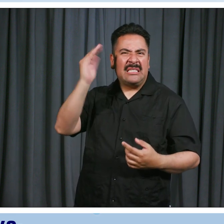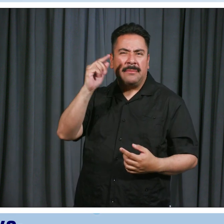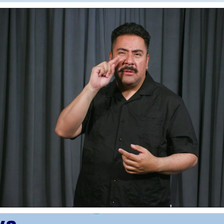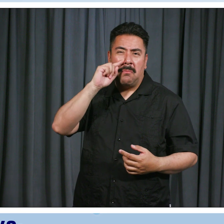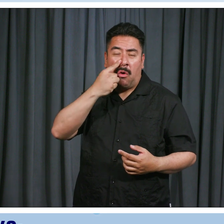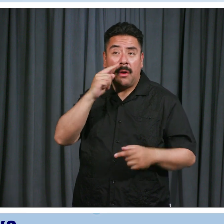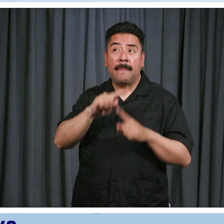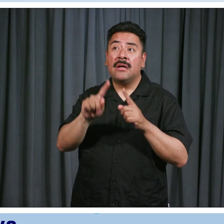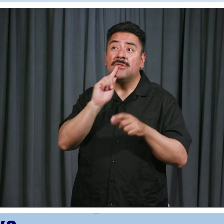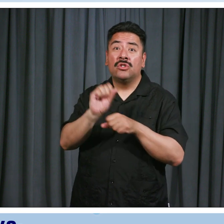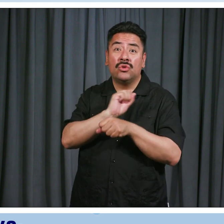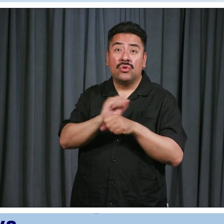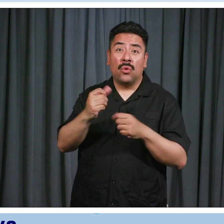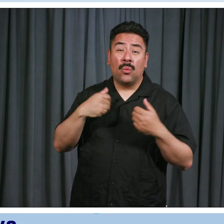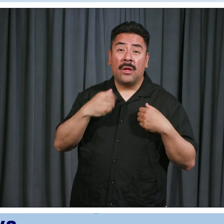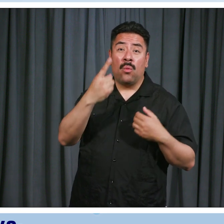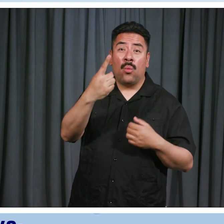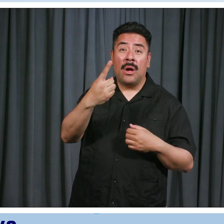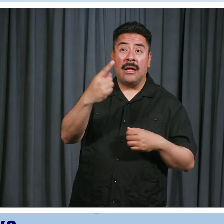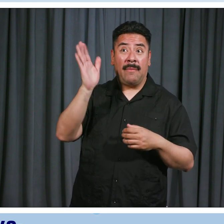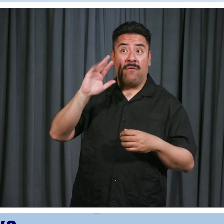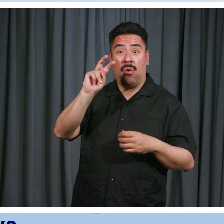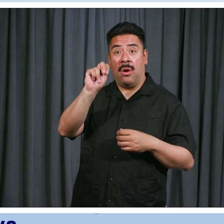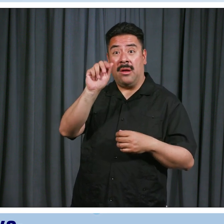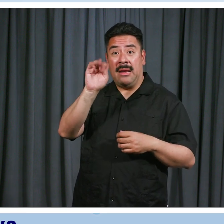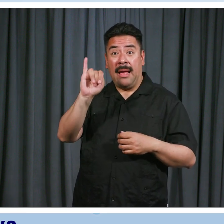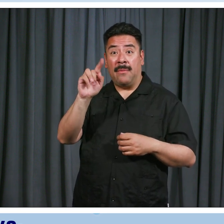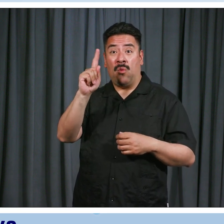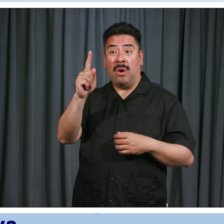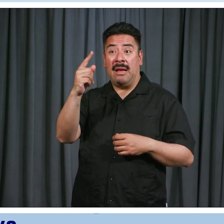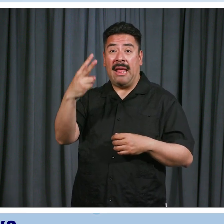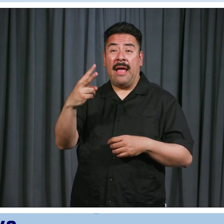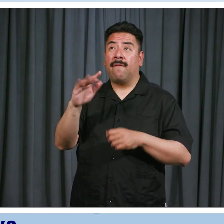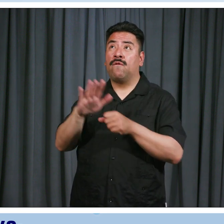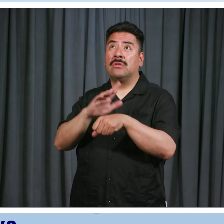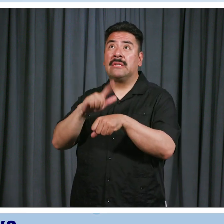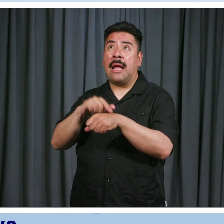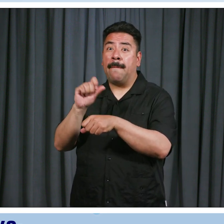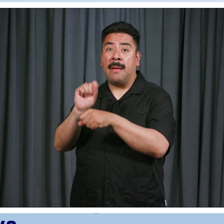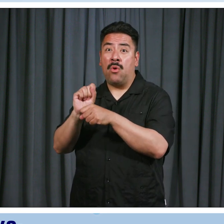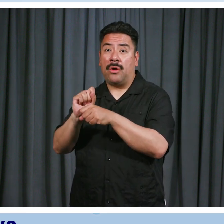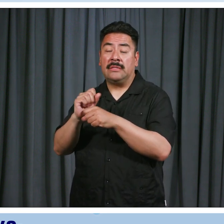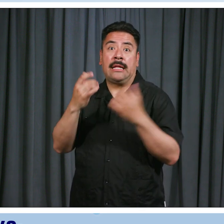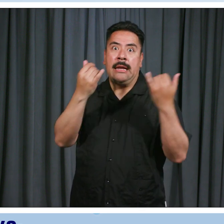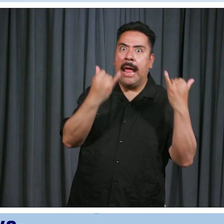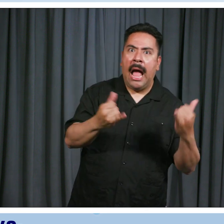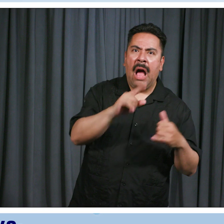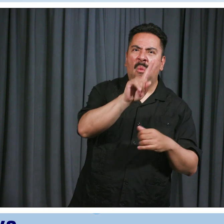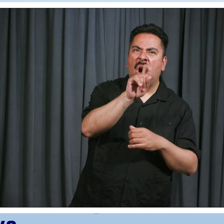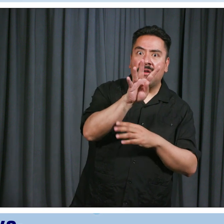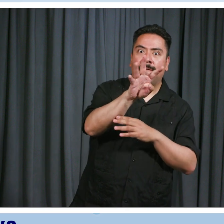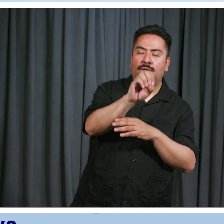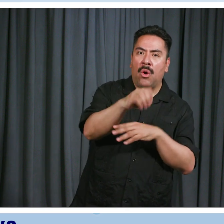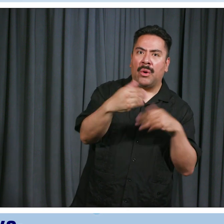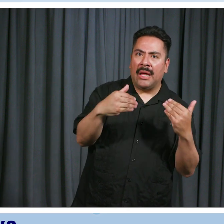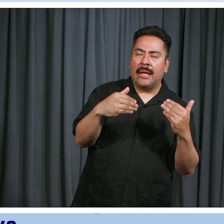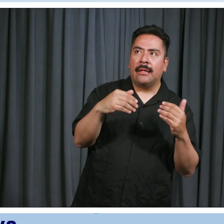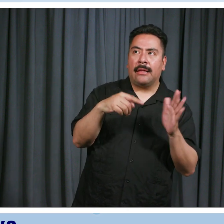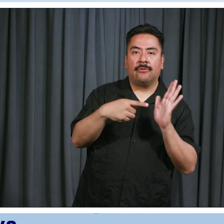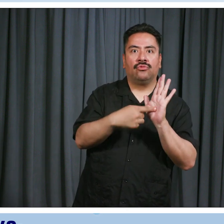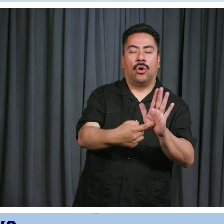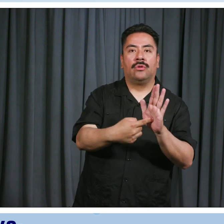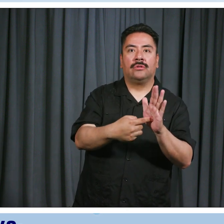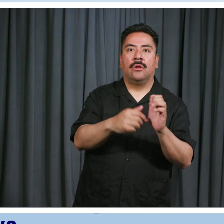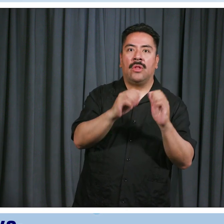at NAMI, we had like 1.5 full-time employees. You know, we have 140 or something, and that's the testament to the organization and the city and the